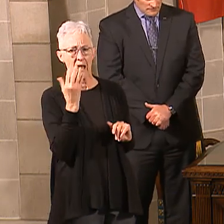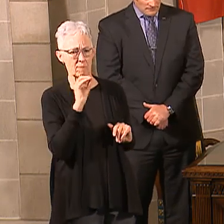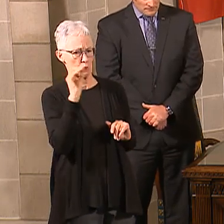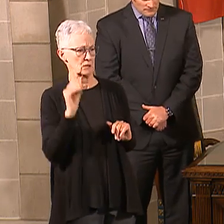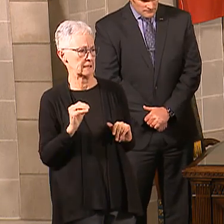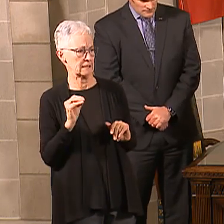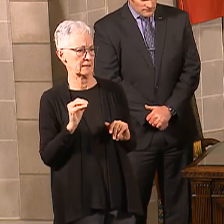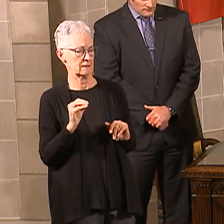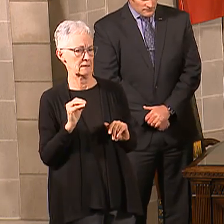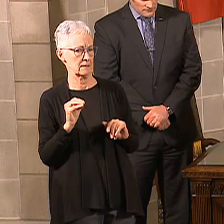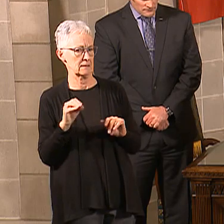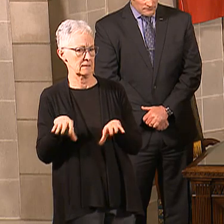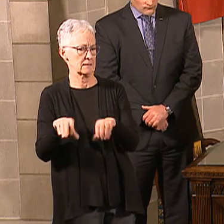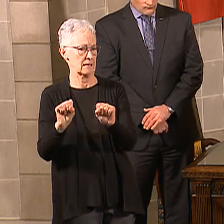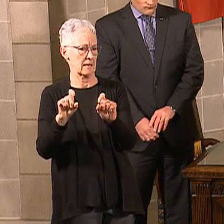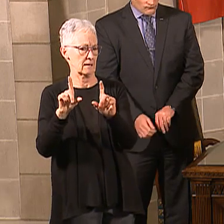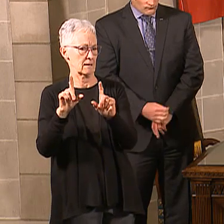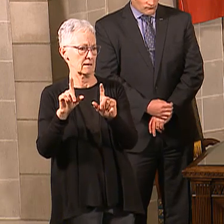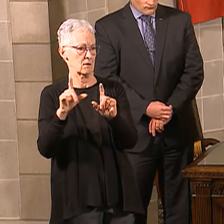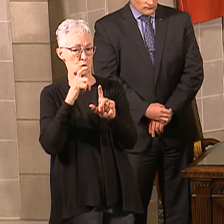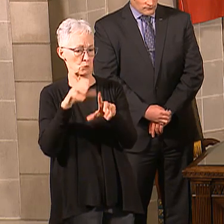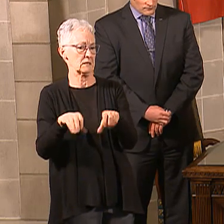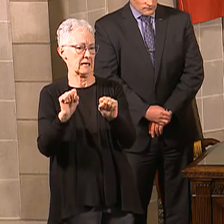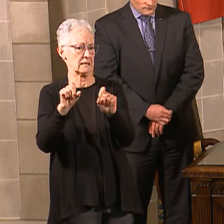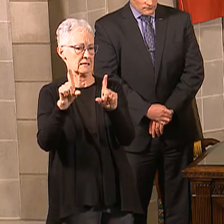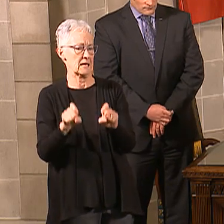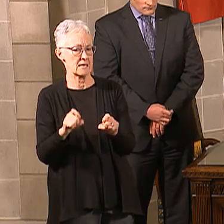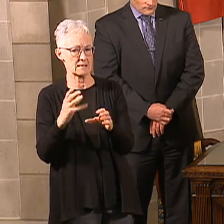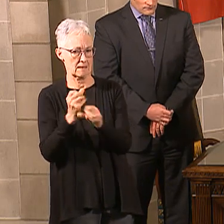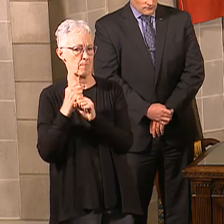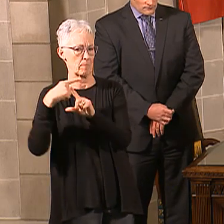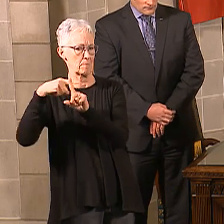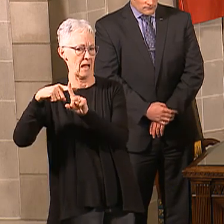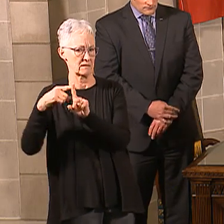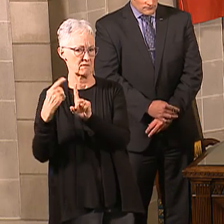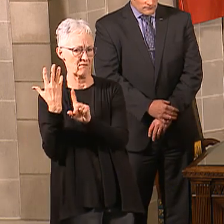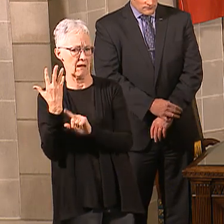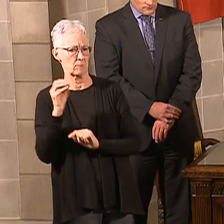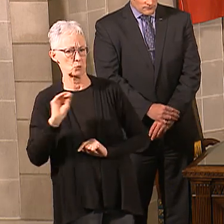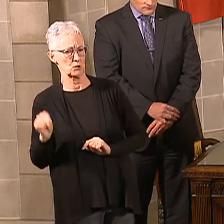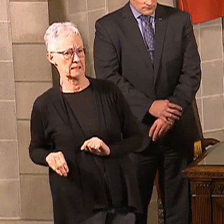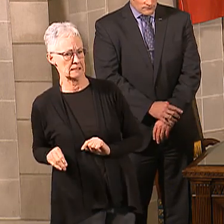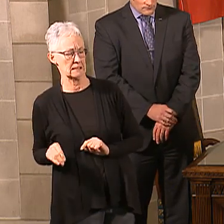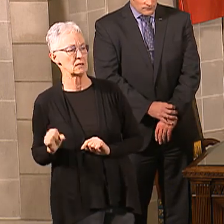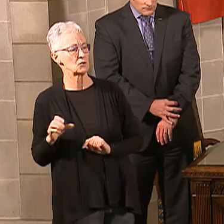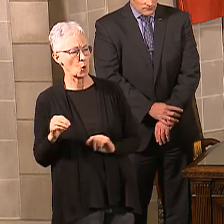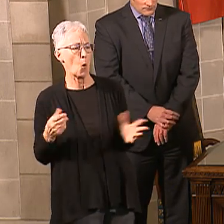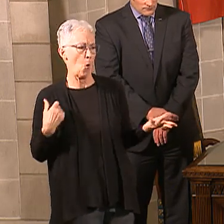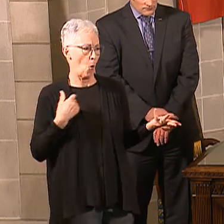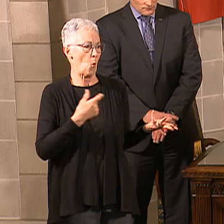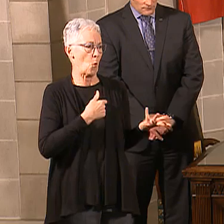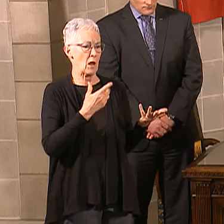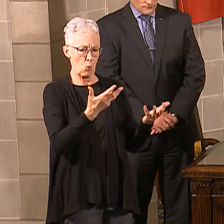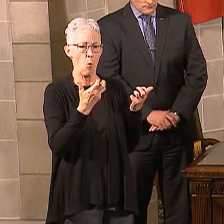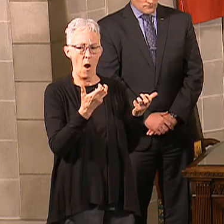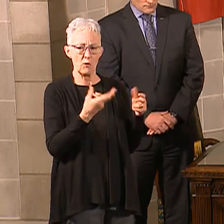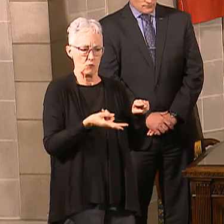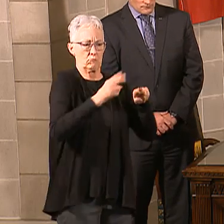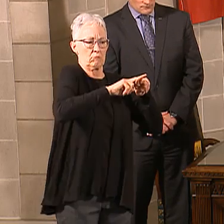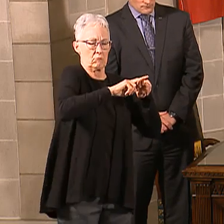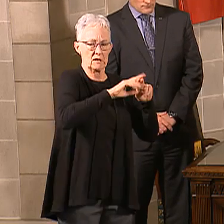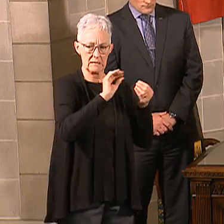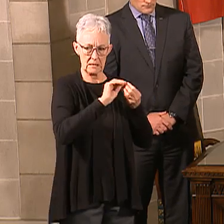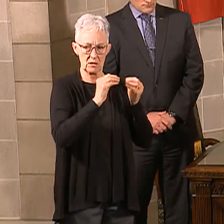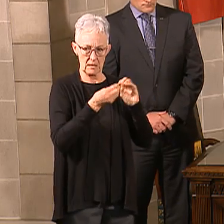testing positive for coronavirus. So we want to expand that. We're working on being able to do that. But frankly, the